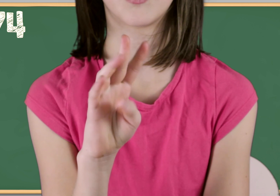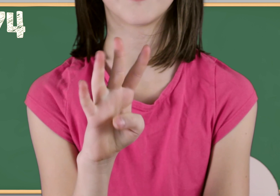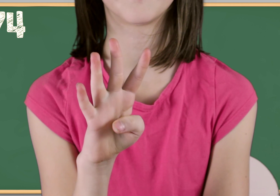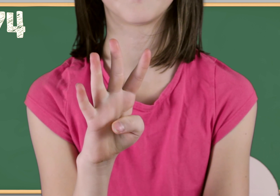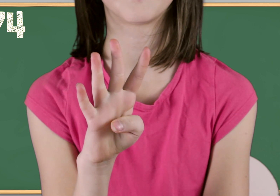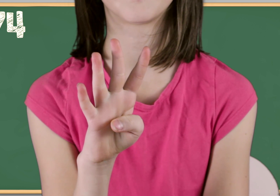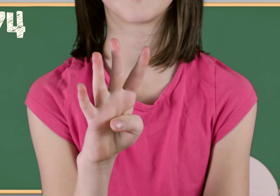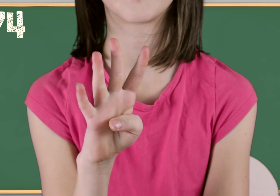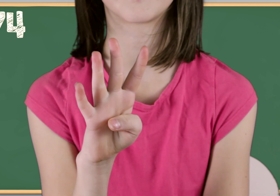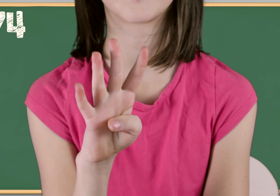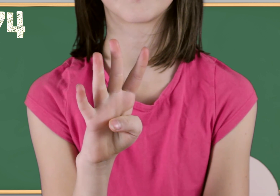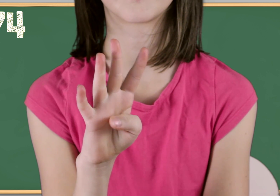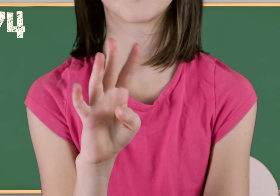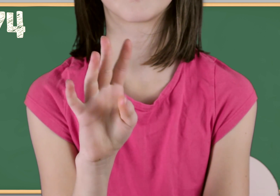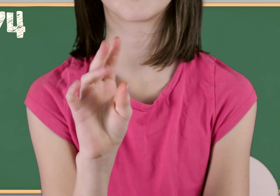74,